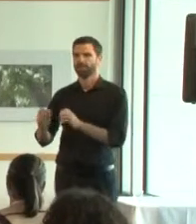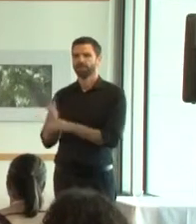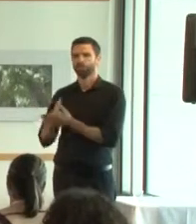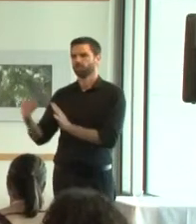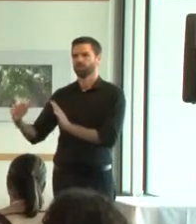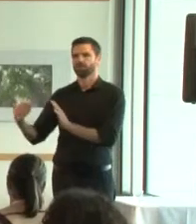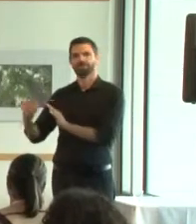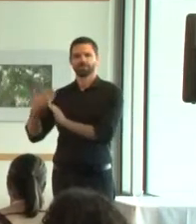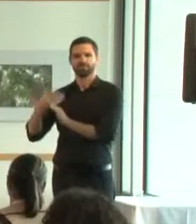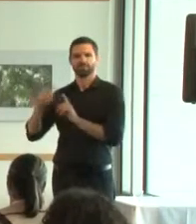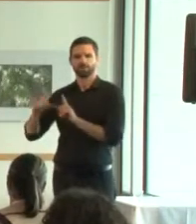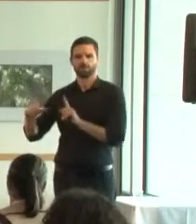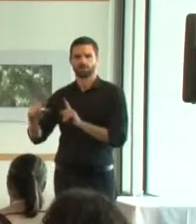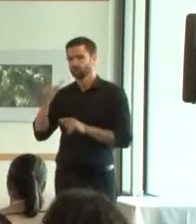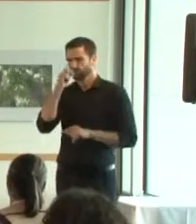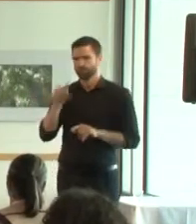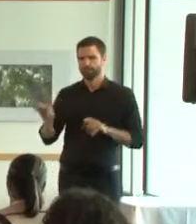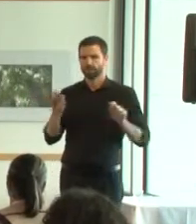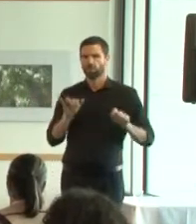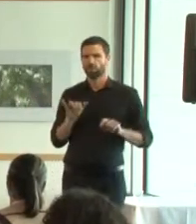accessible. Choose one. Okay.